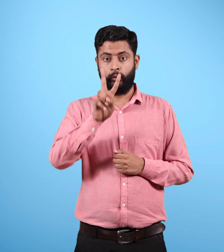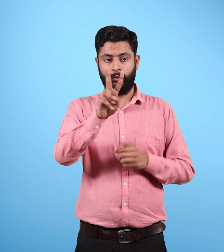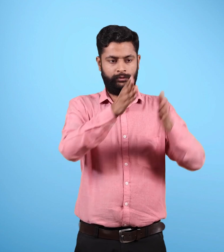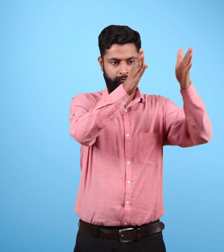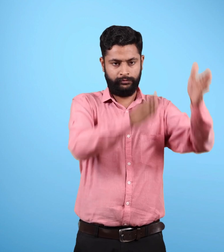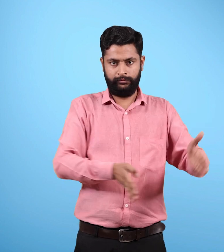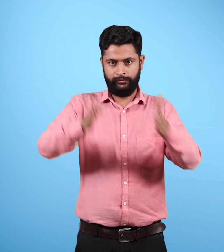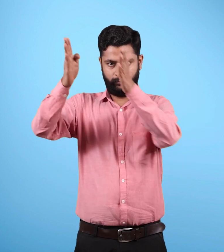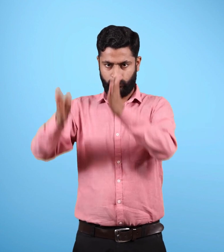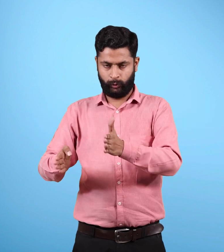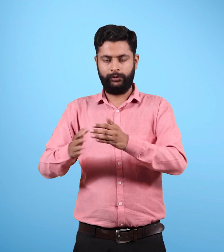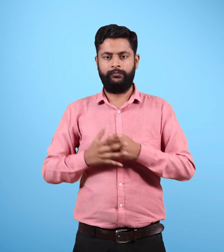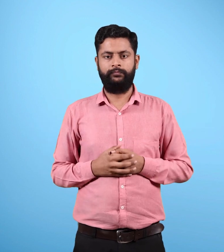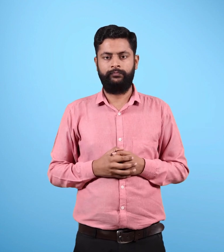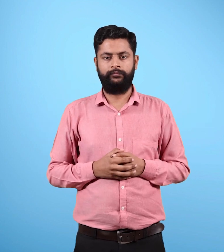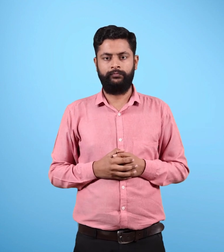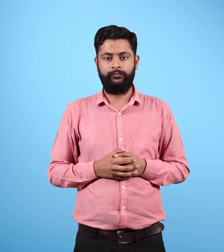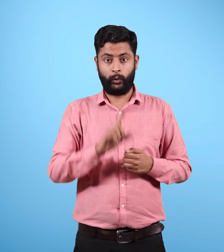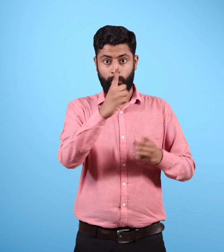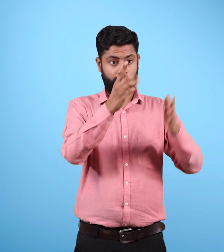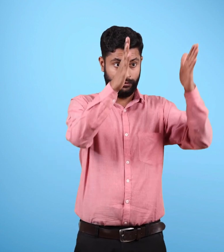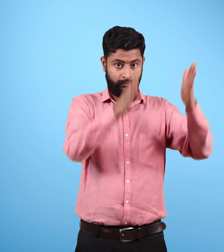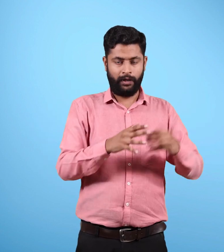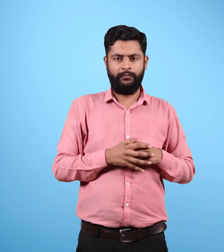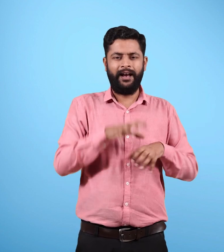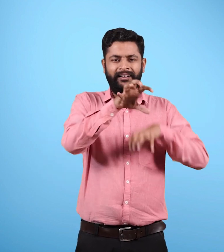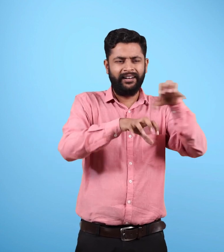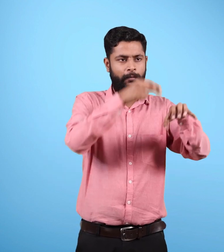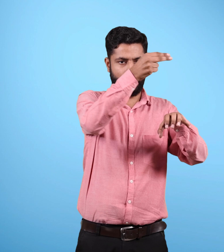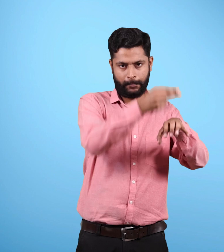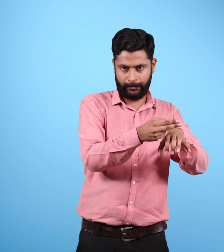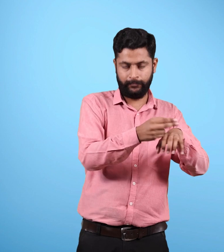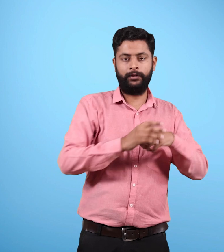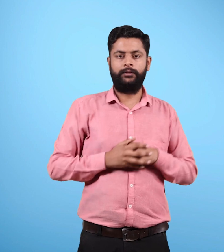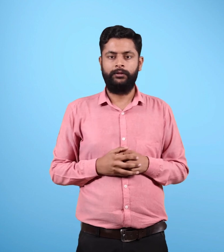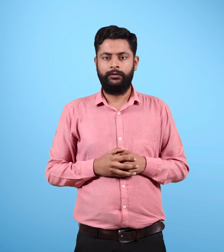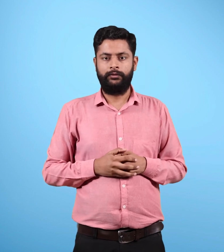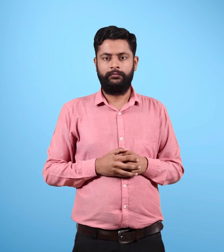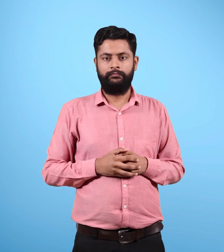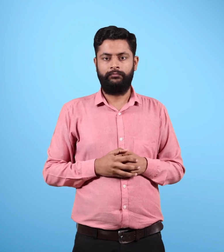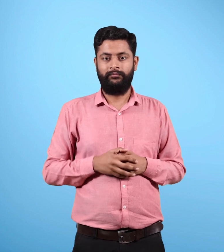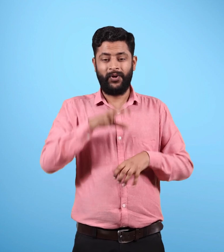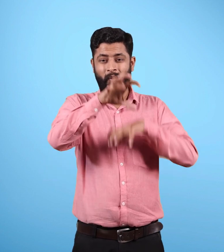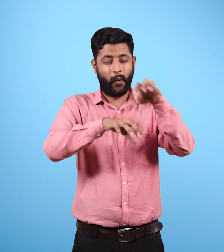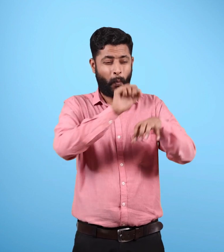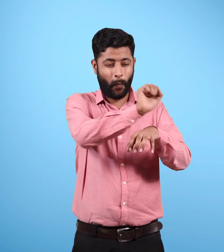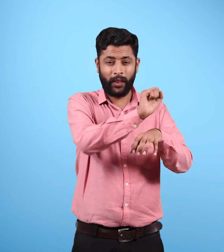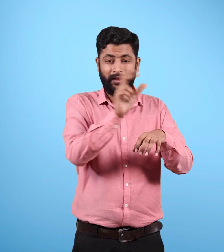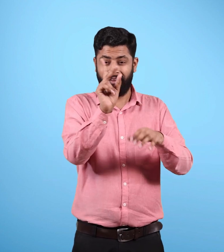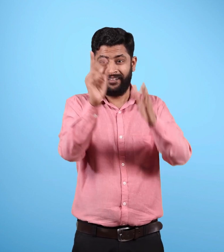There are two columns. Name of the animal and food the